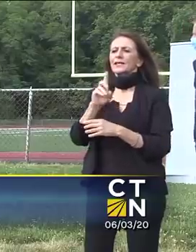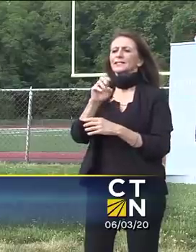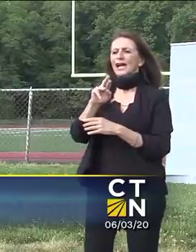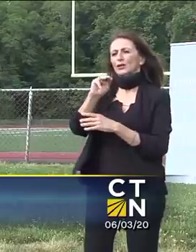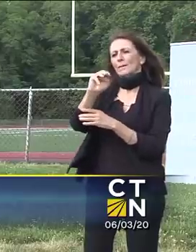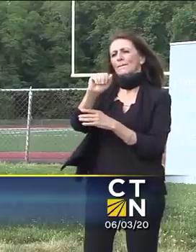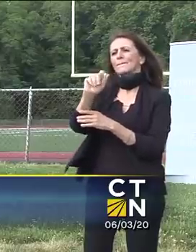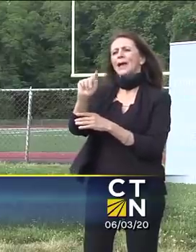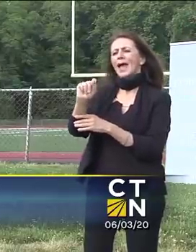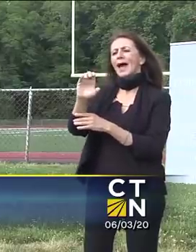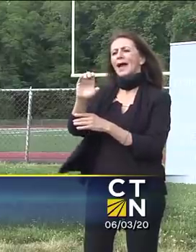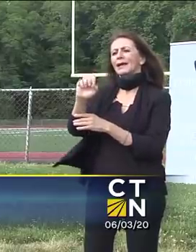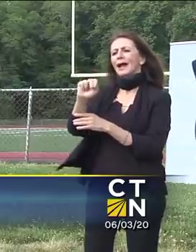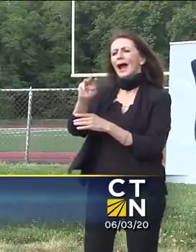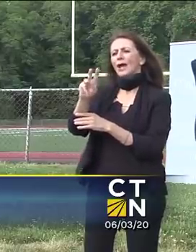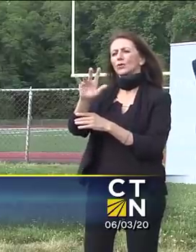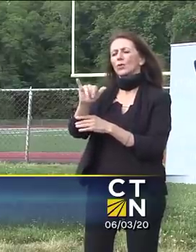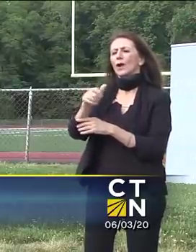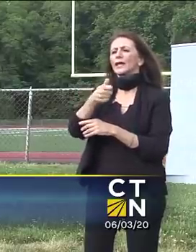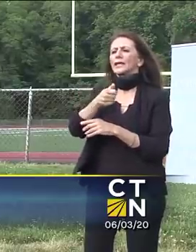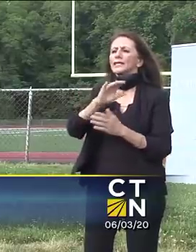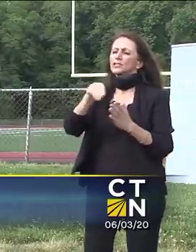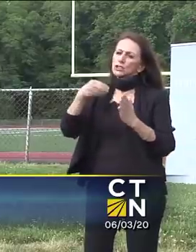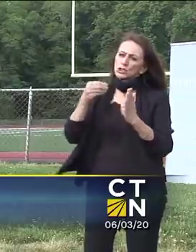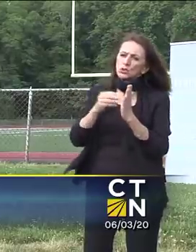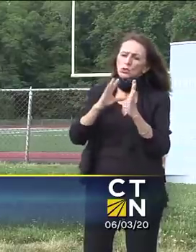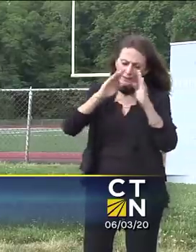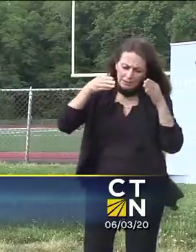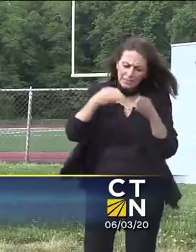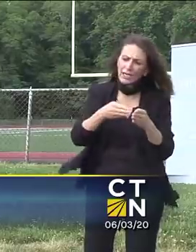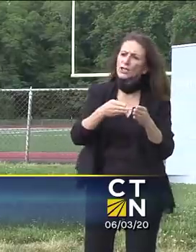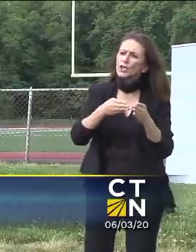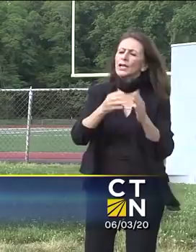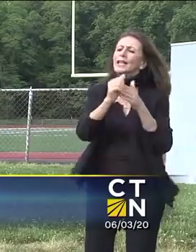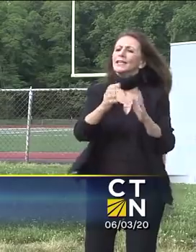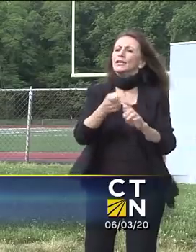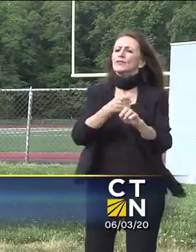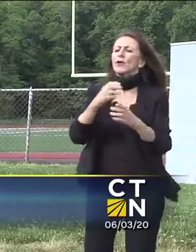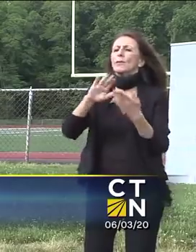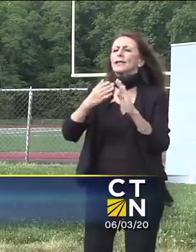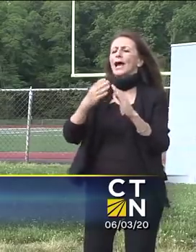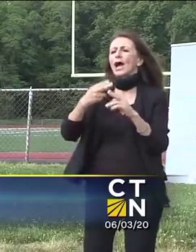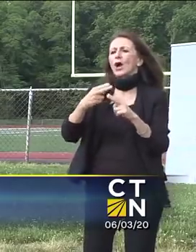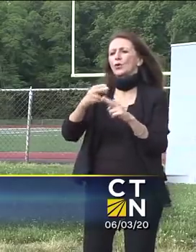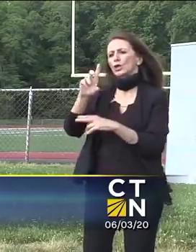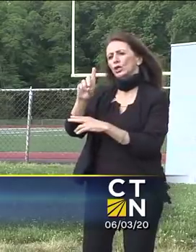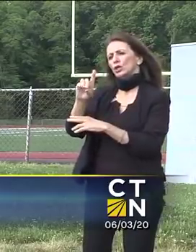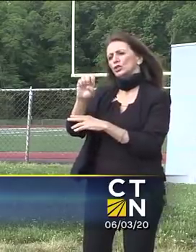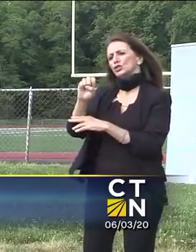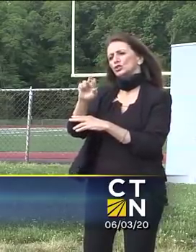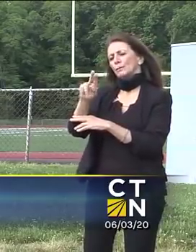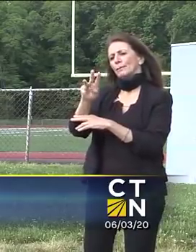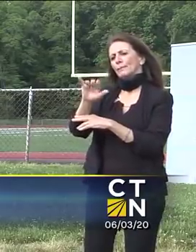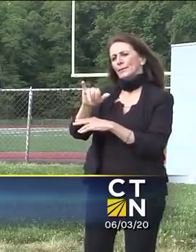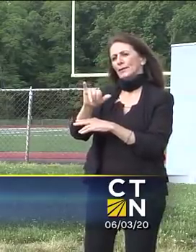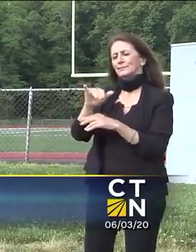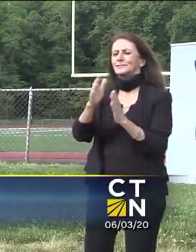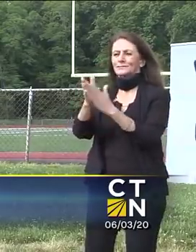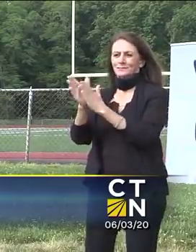Matt Conway, a student-centered and innovative leader from Derby. They